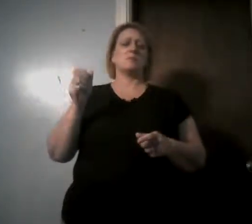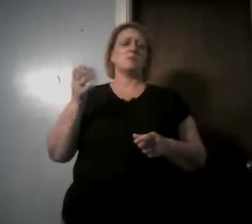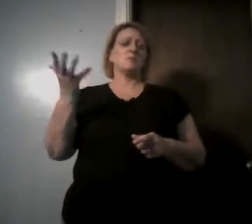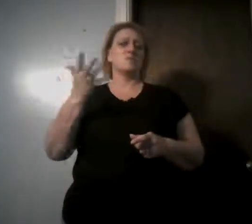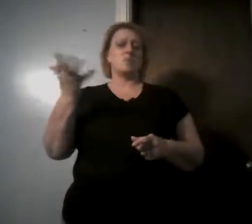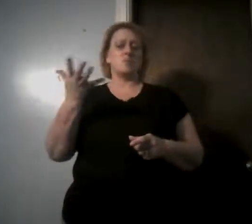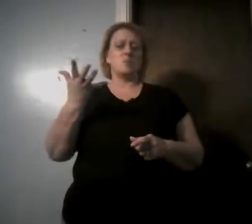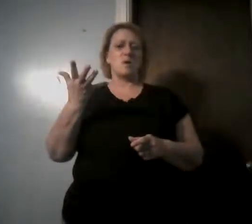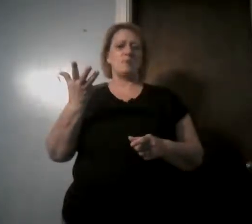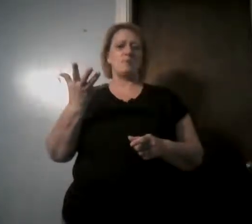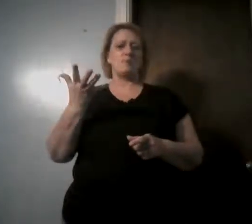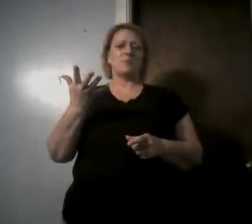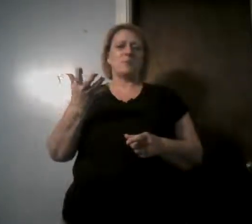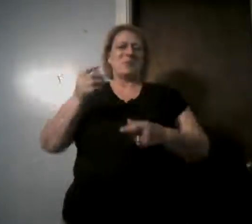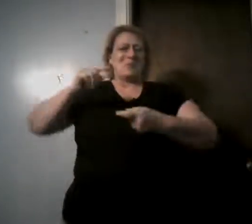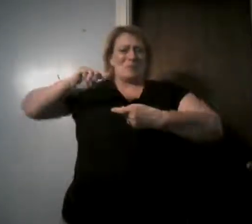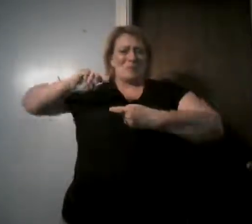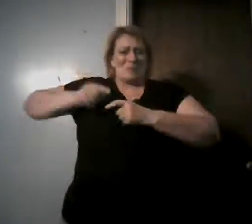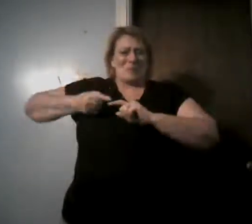pain, stiffness, and swelling in a joint.